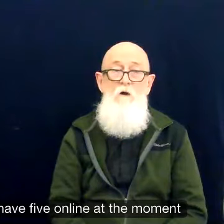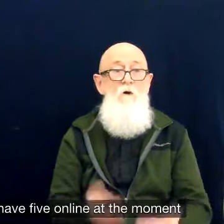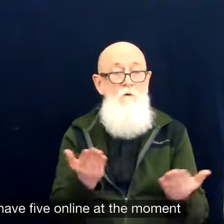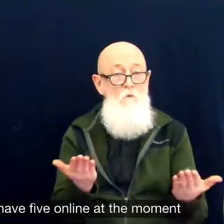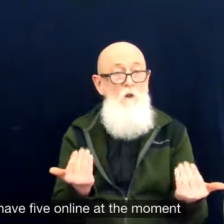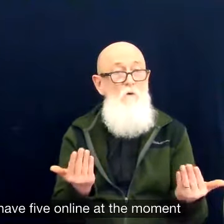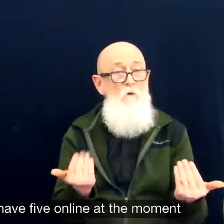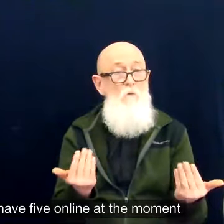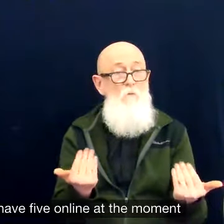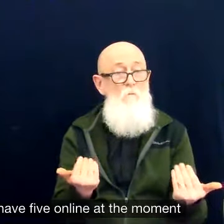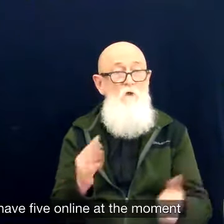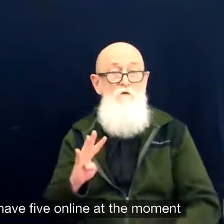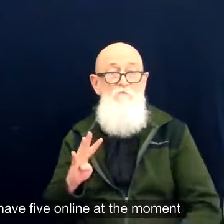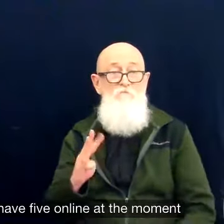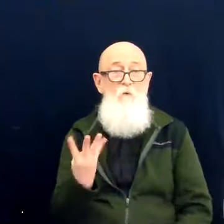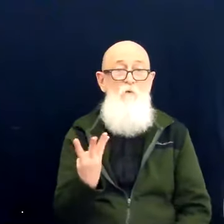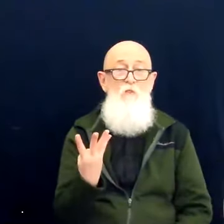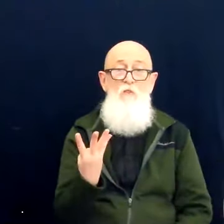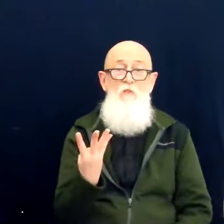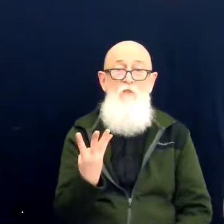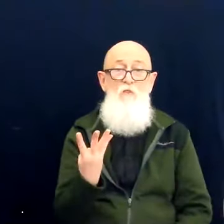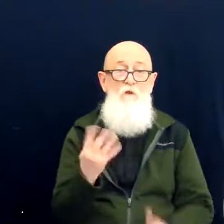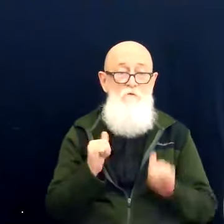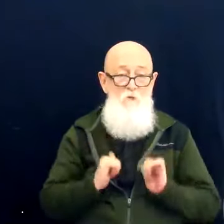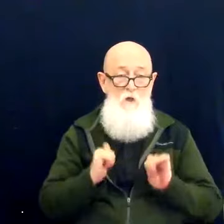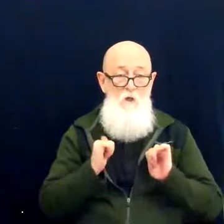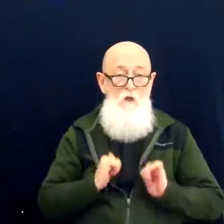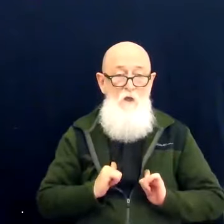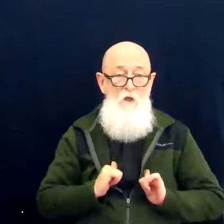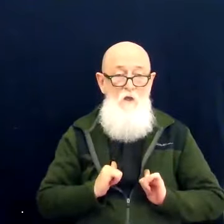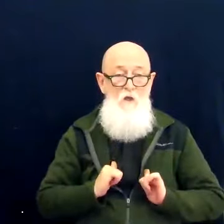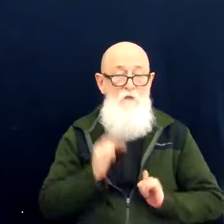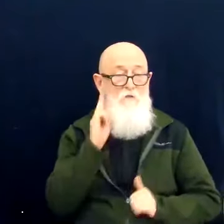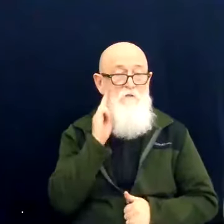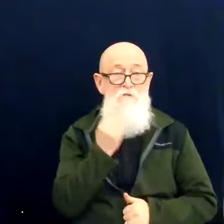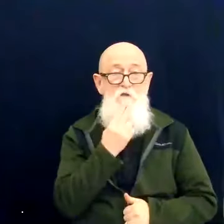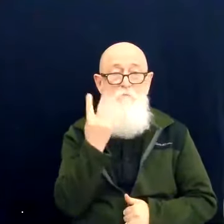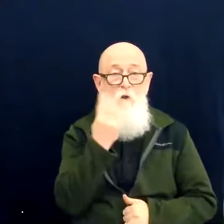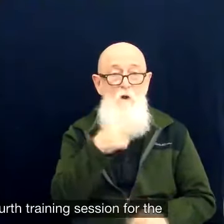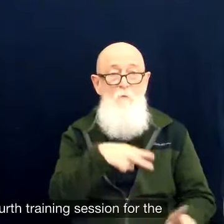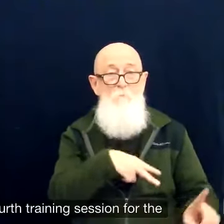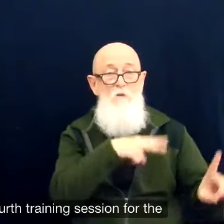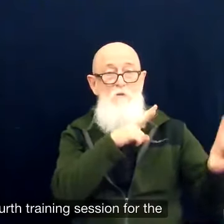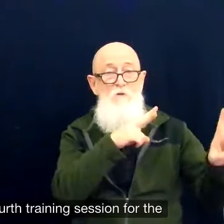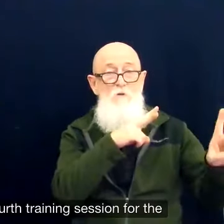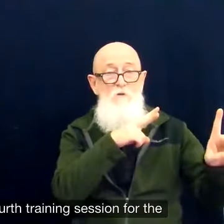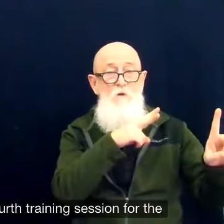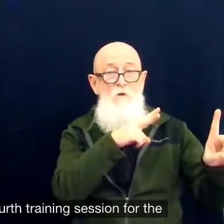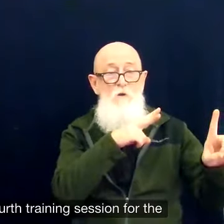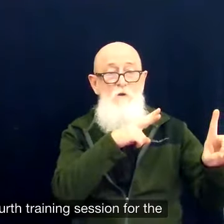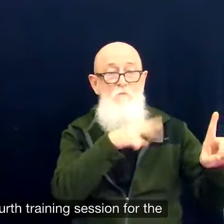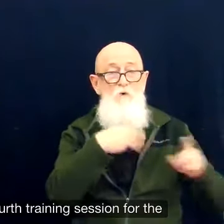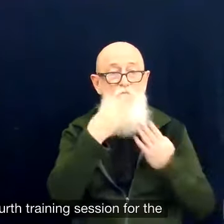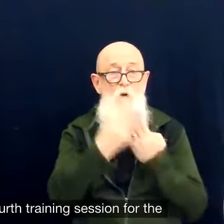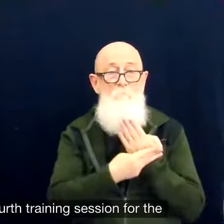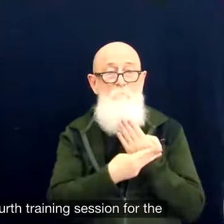Welcome to our 4th training session for the Deafblind mentoring program.